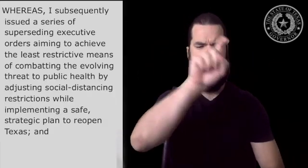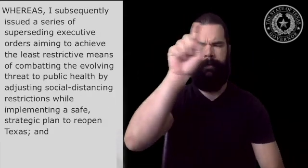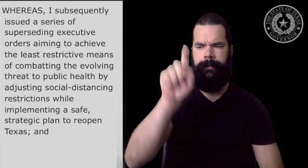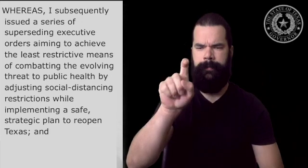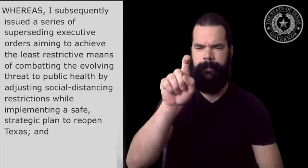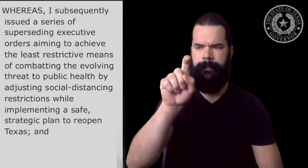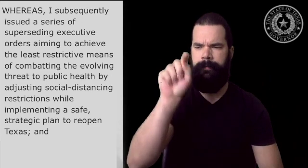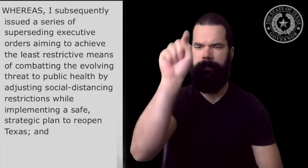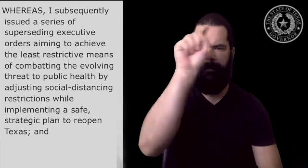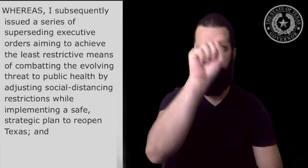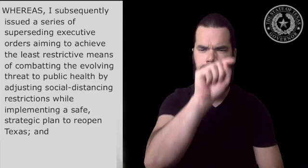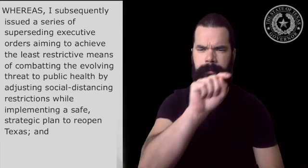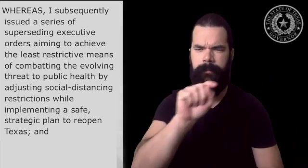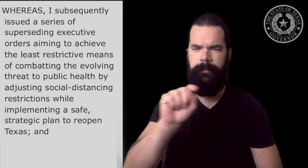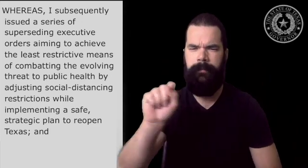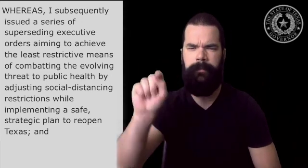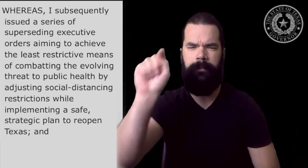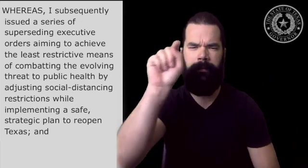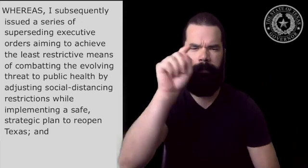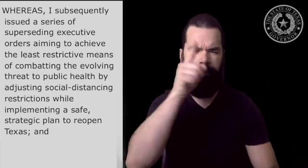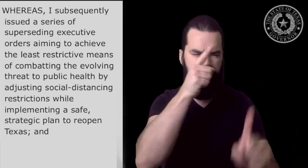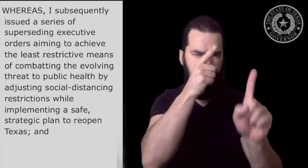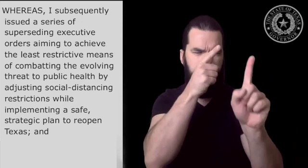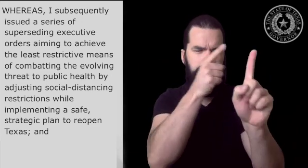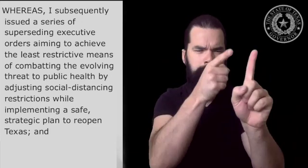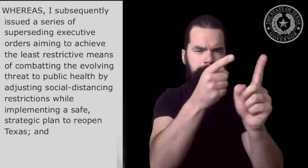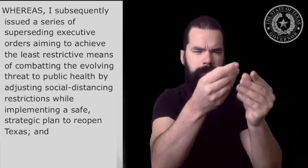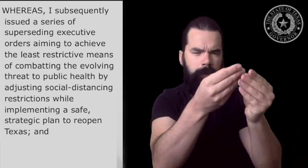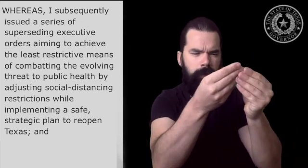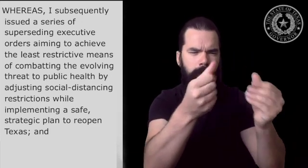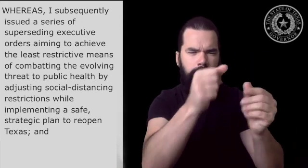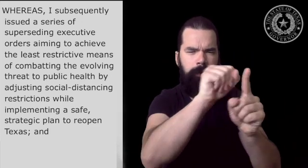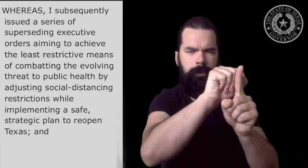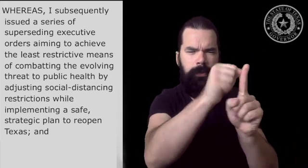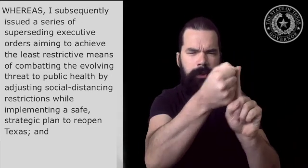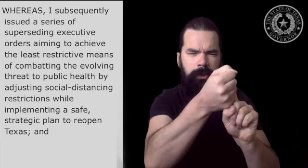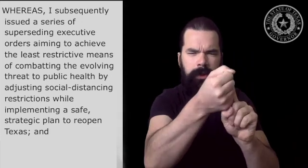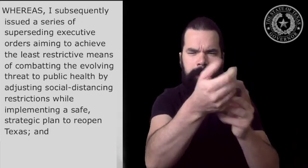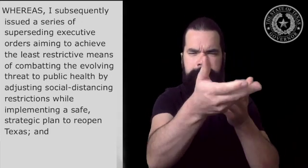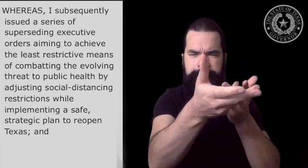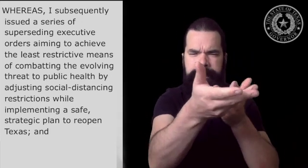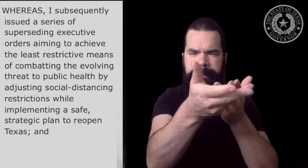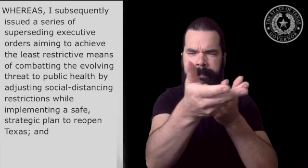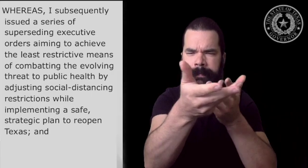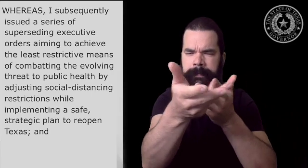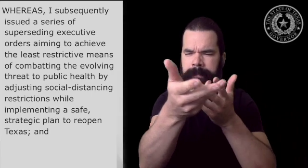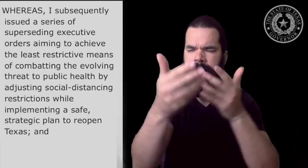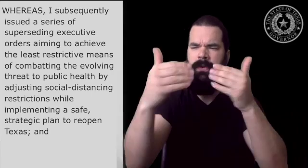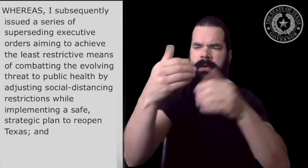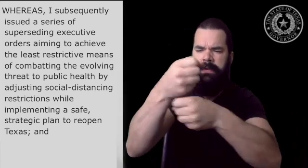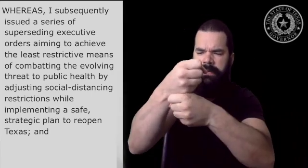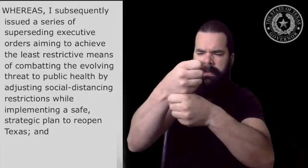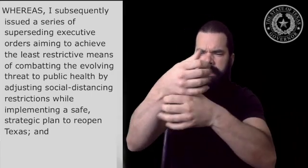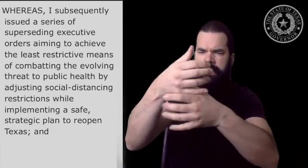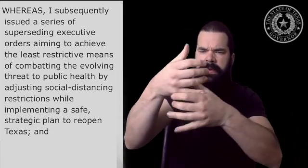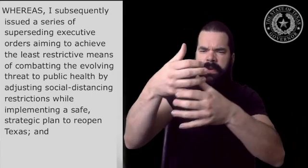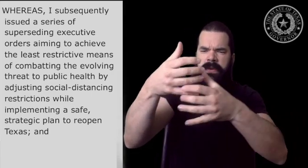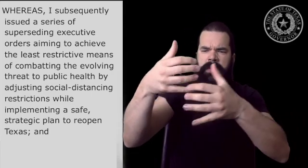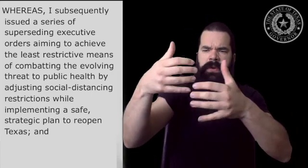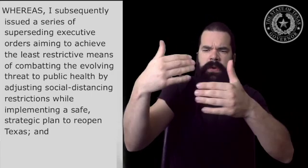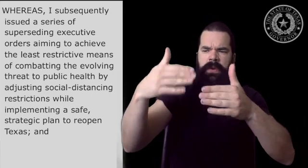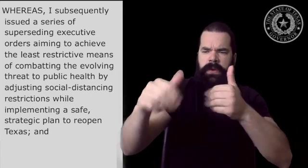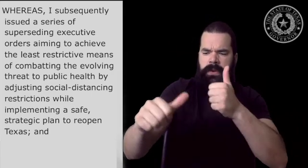whereas I subsequently issued a series of superseding executive orders aiming to achieve the